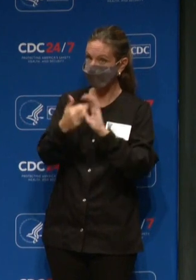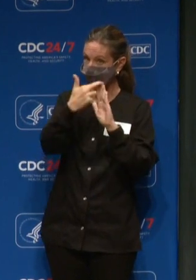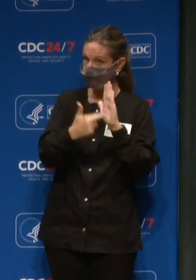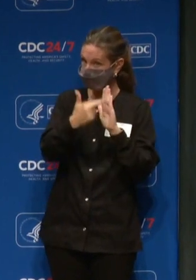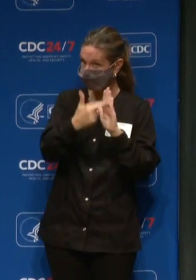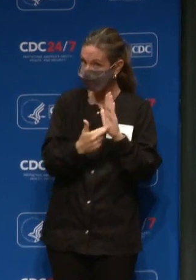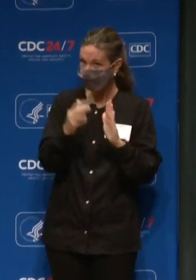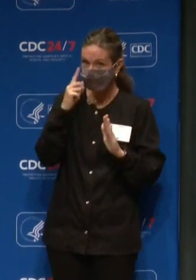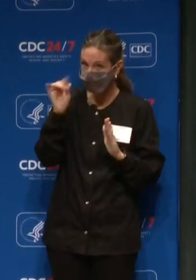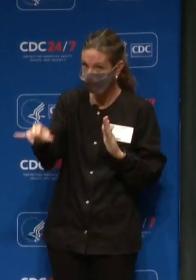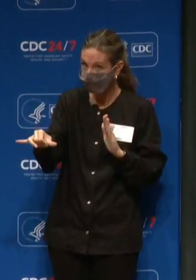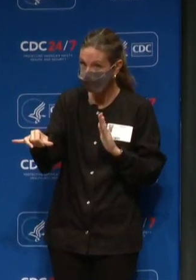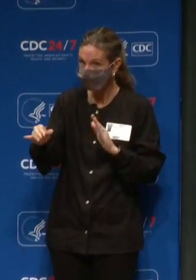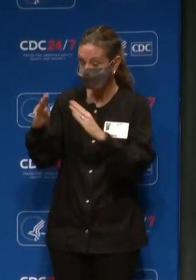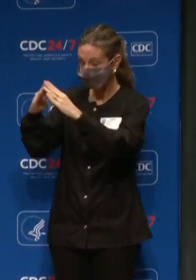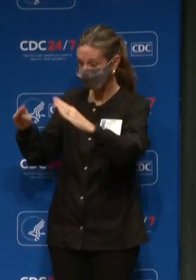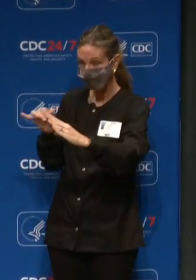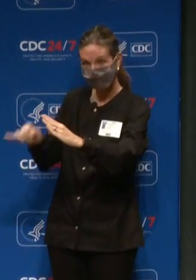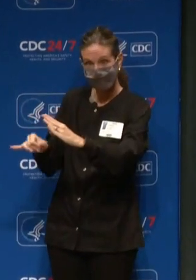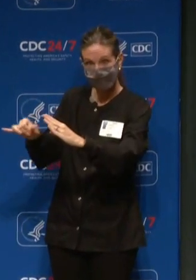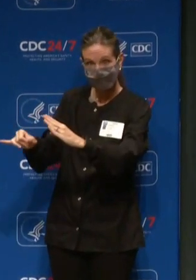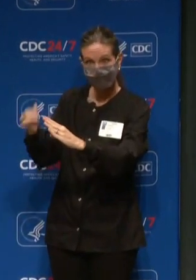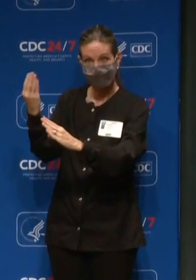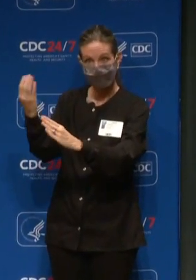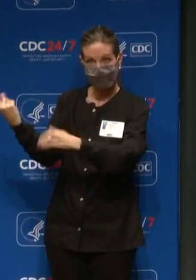Yeah, if again, I try to say this